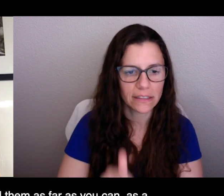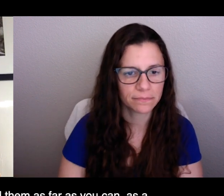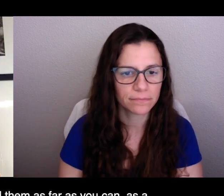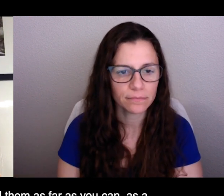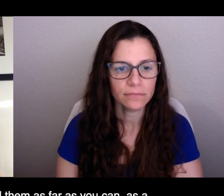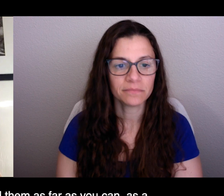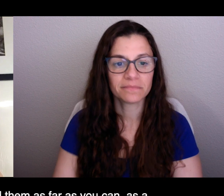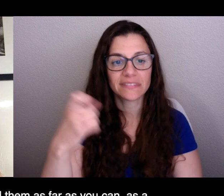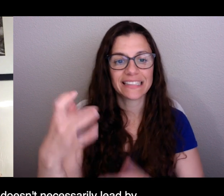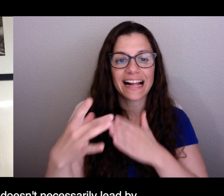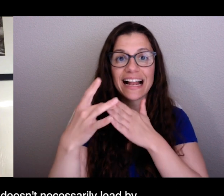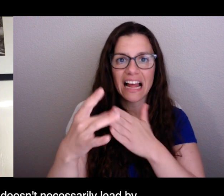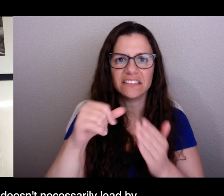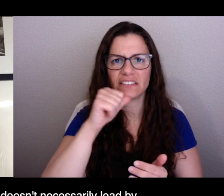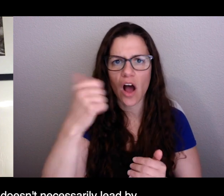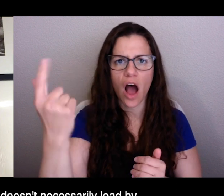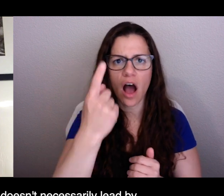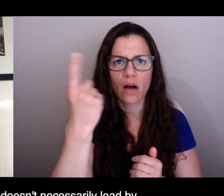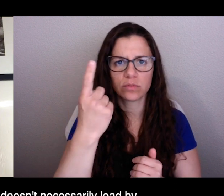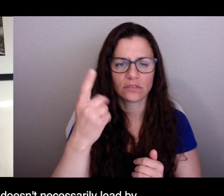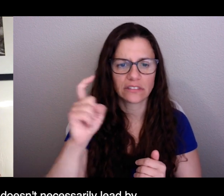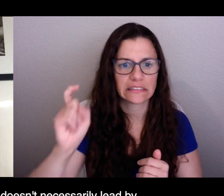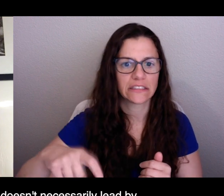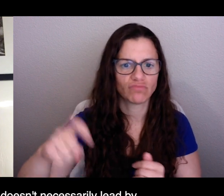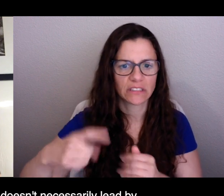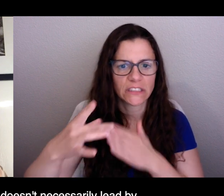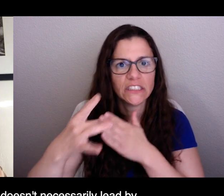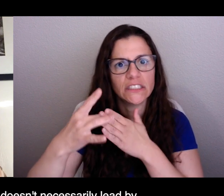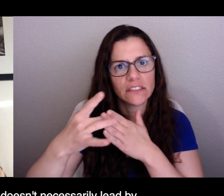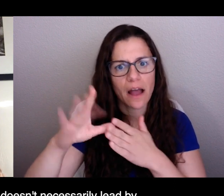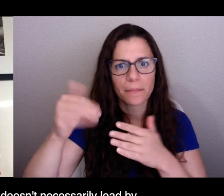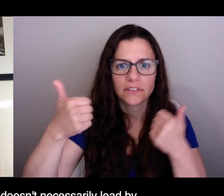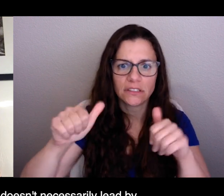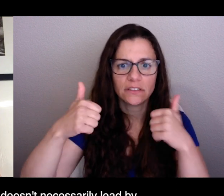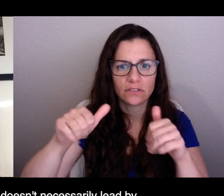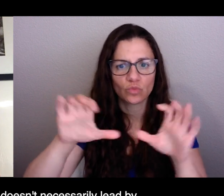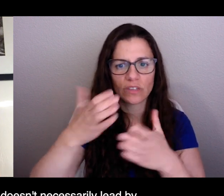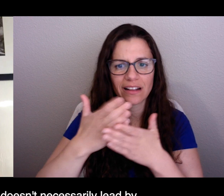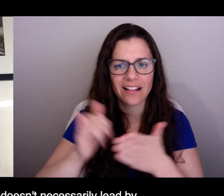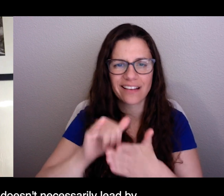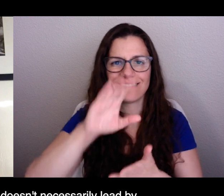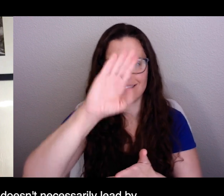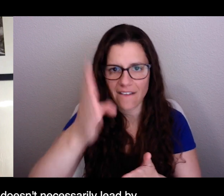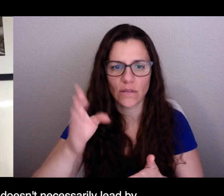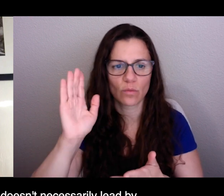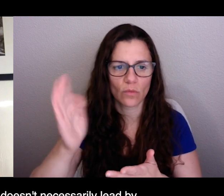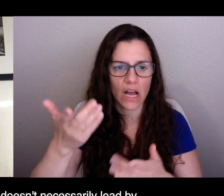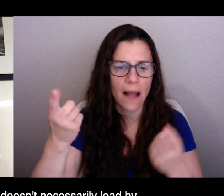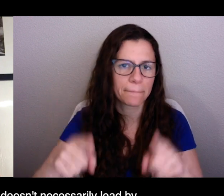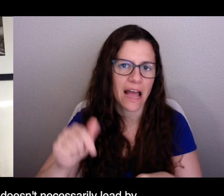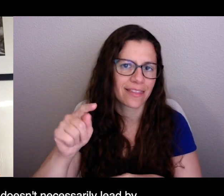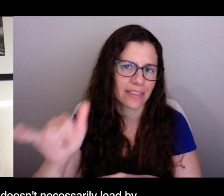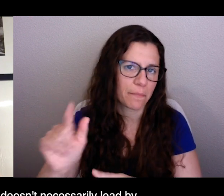it's time to walk away, because a leader doesn't necessarily lead by trying to